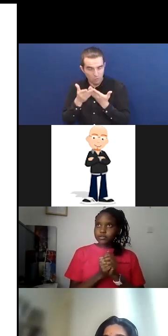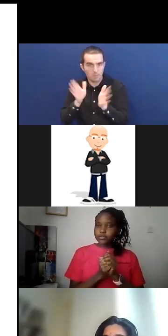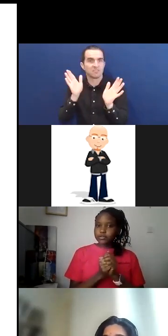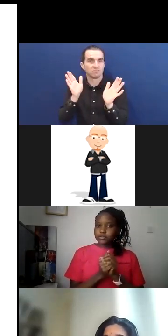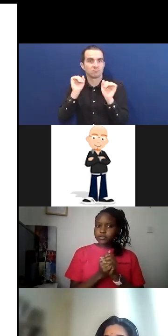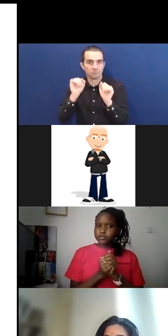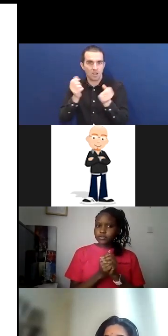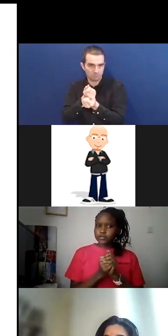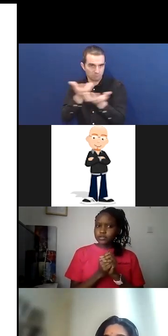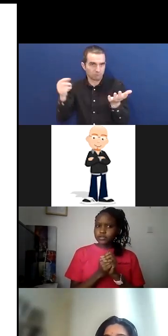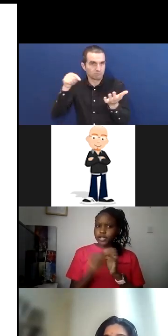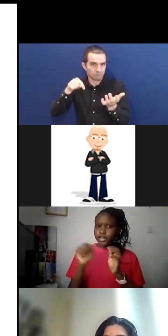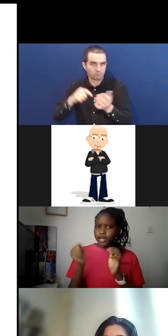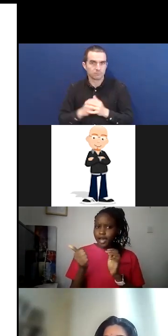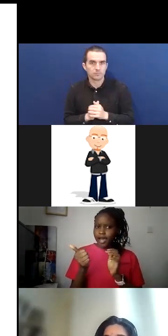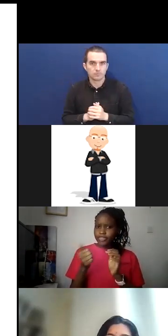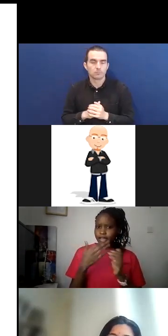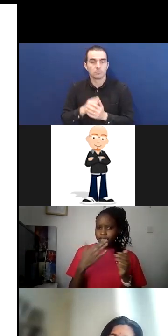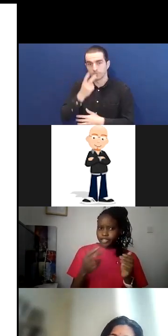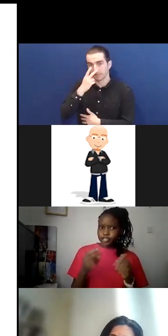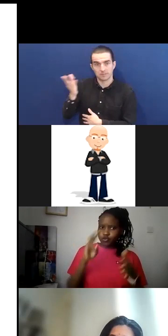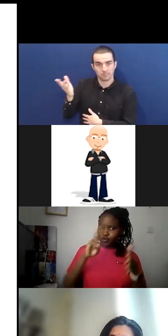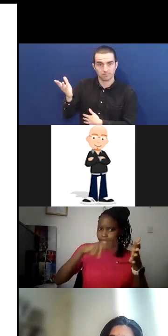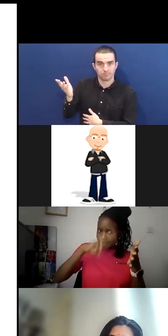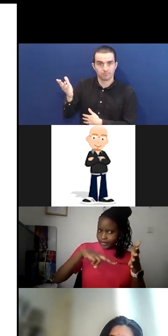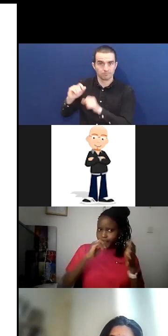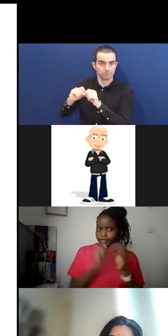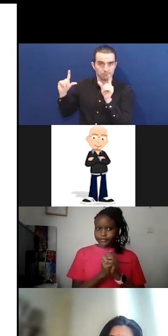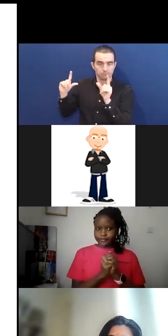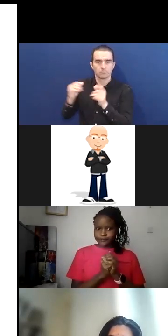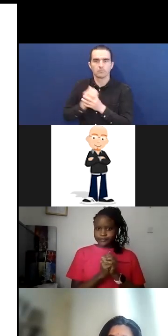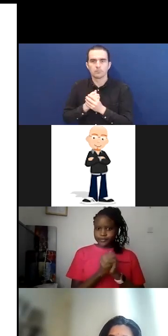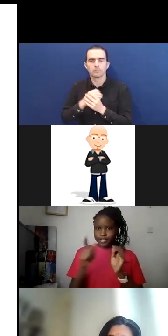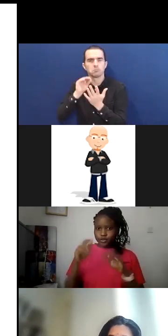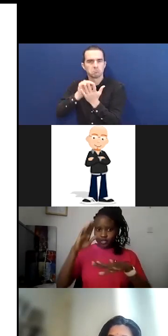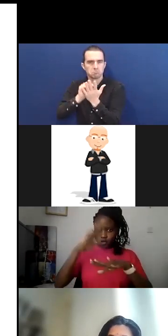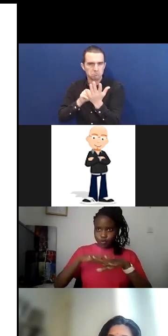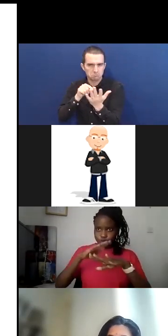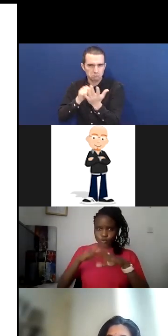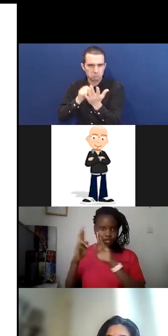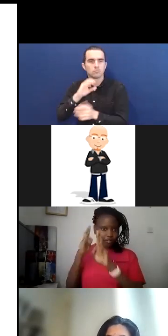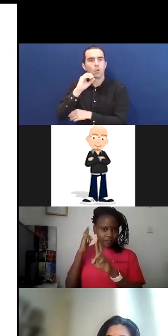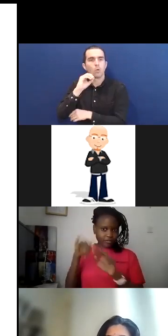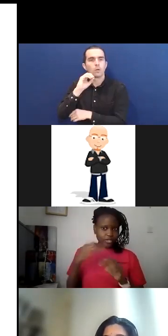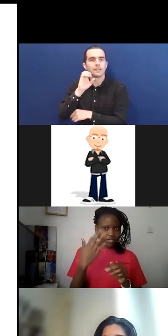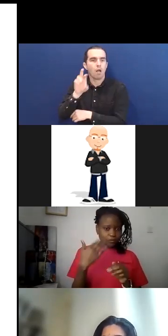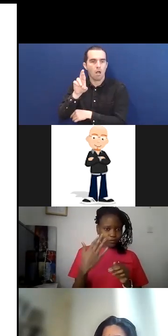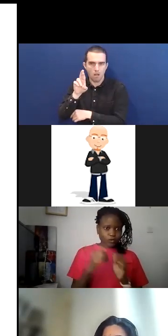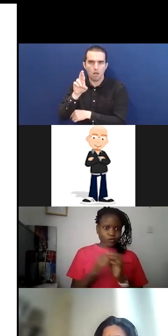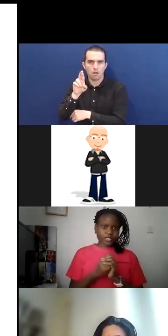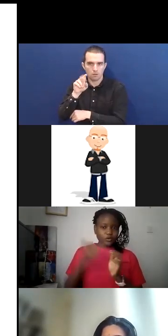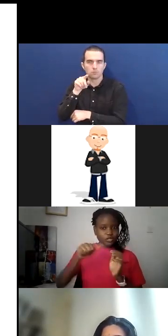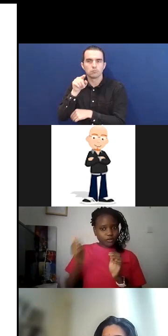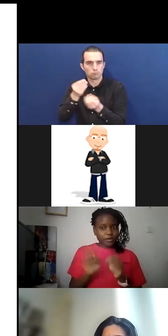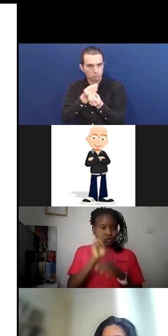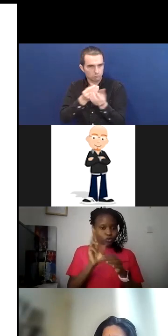and OER sources and a glossary. Glossaries are very good for these kinds of documents because everyone seems to use the same words, but it's important